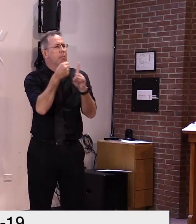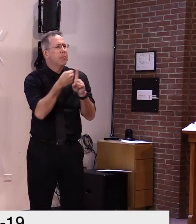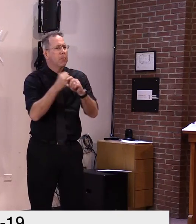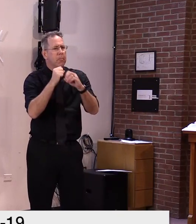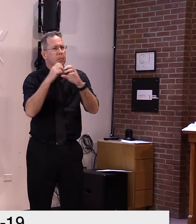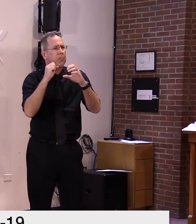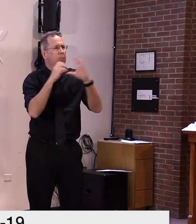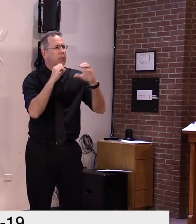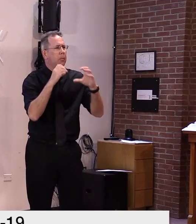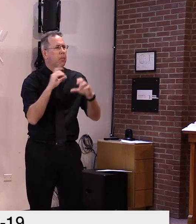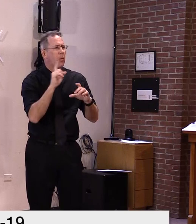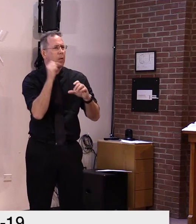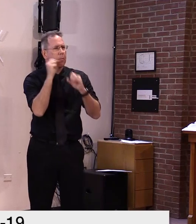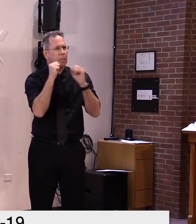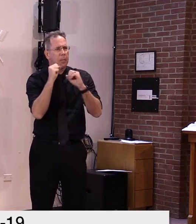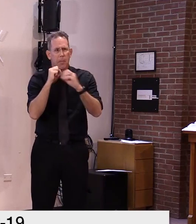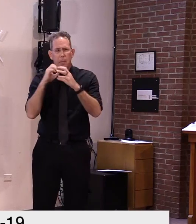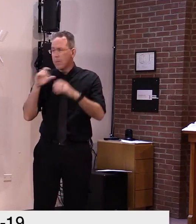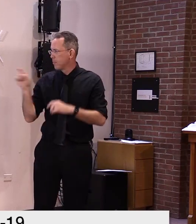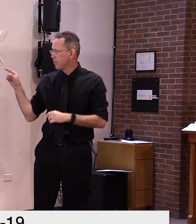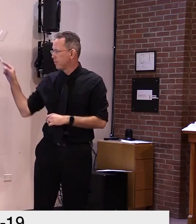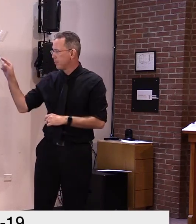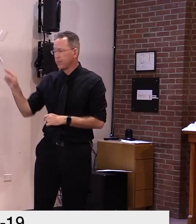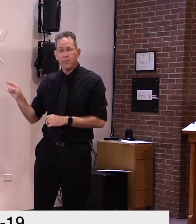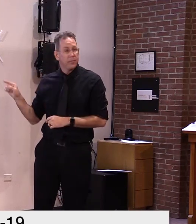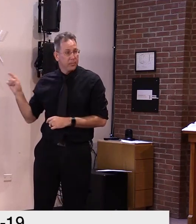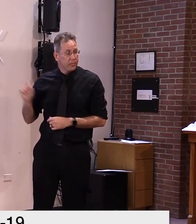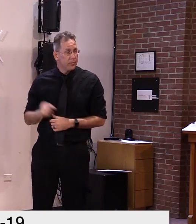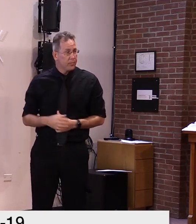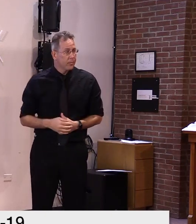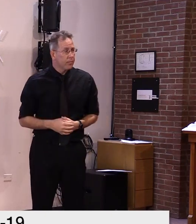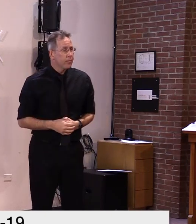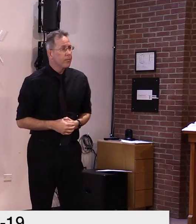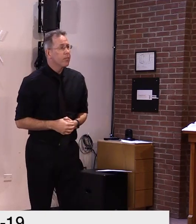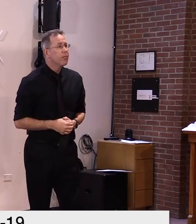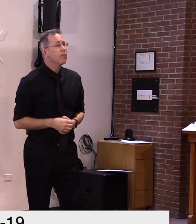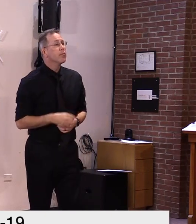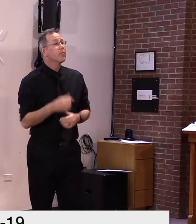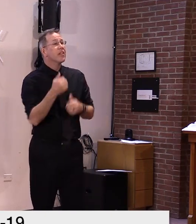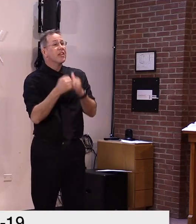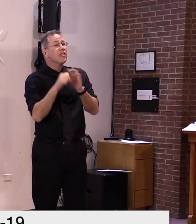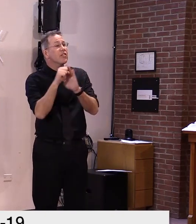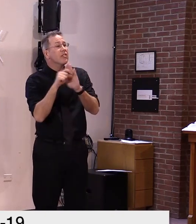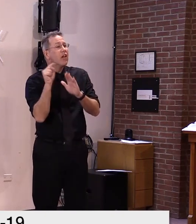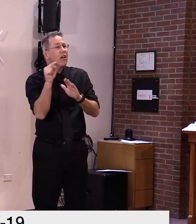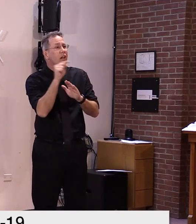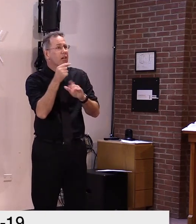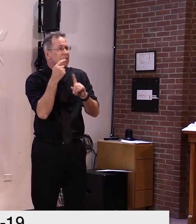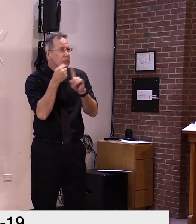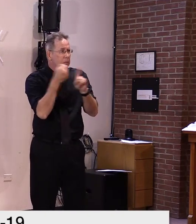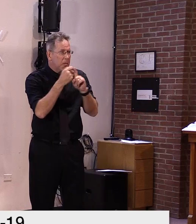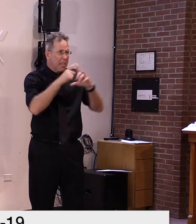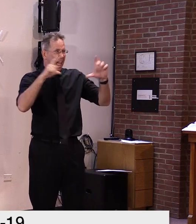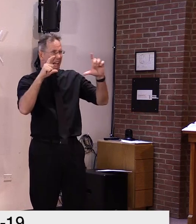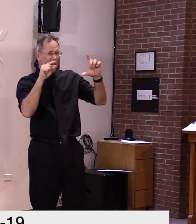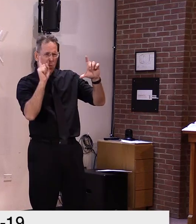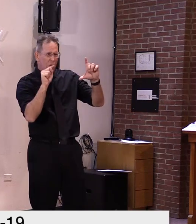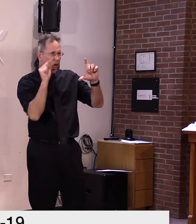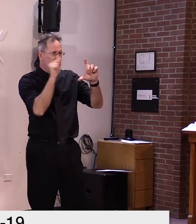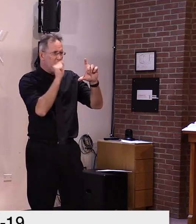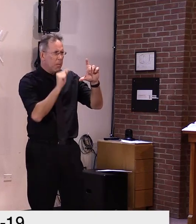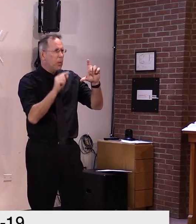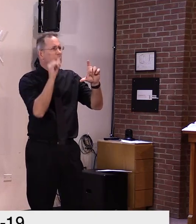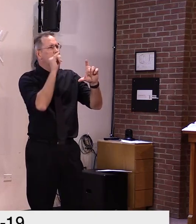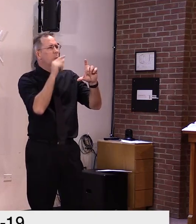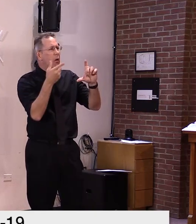they're not just accounted for as a state, but it shows you in those states where the cases are really cropping up. You'll see on a per capita basis, just